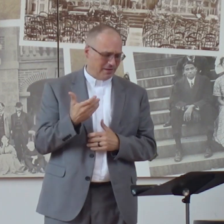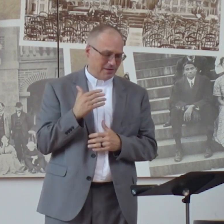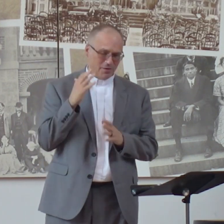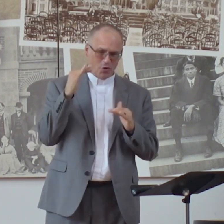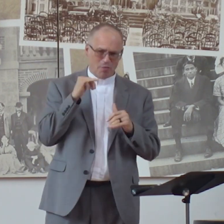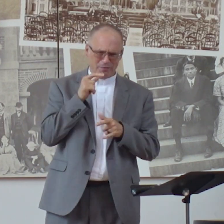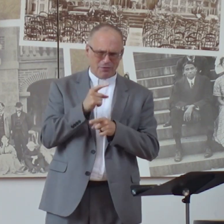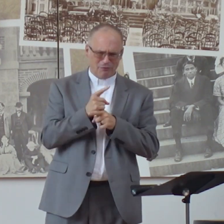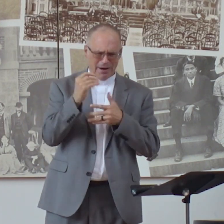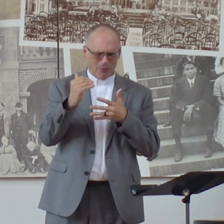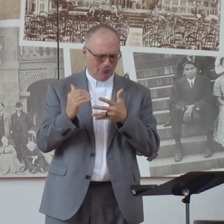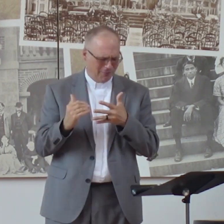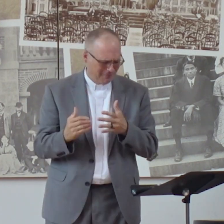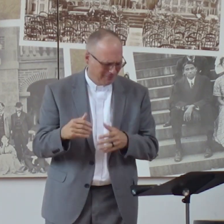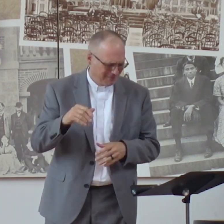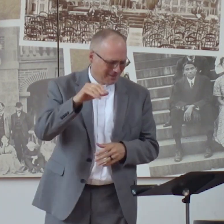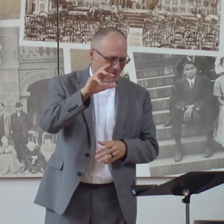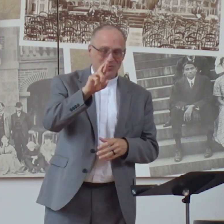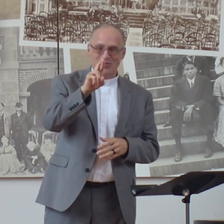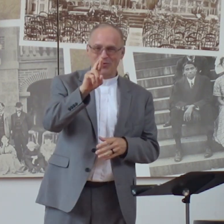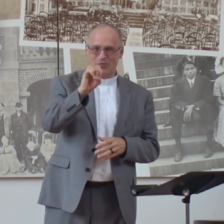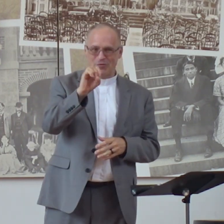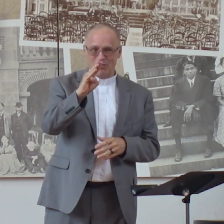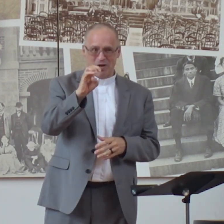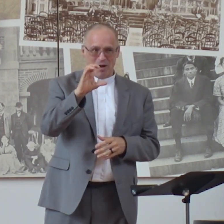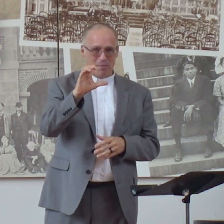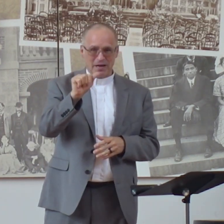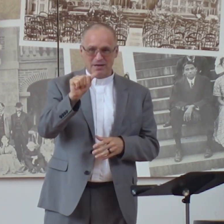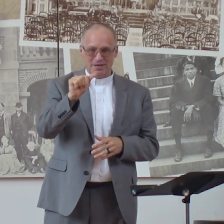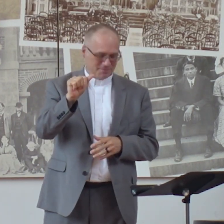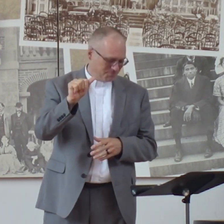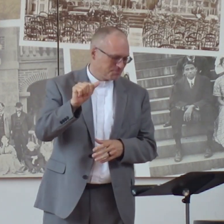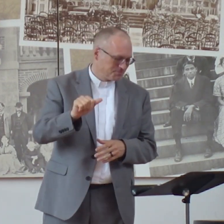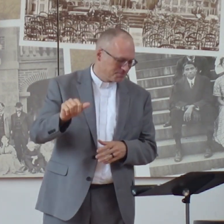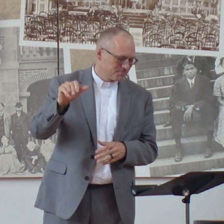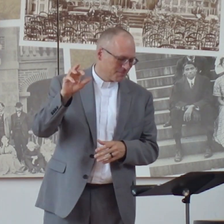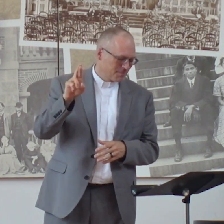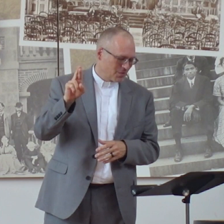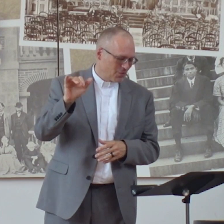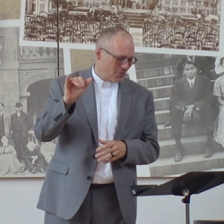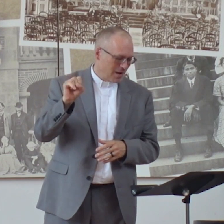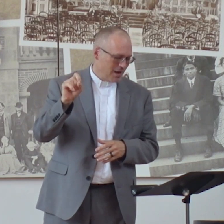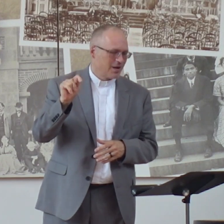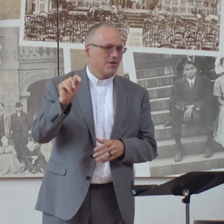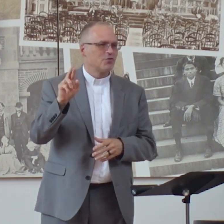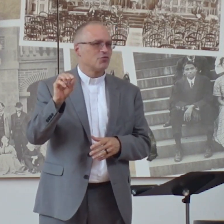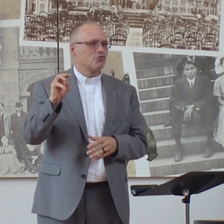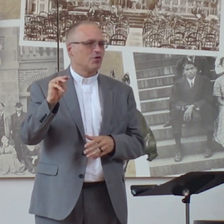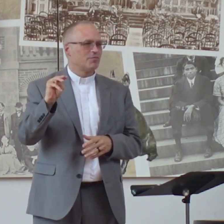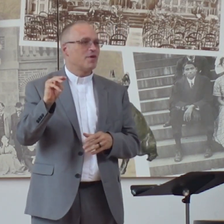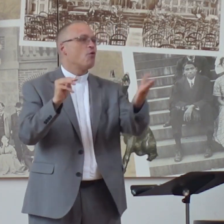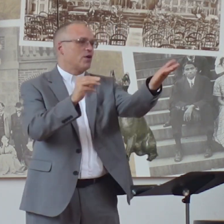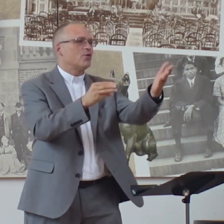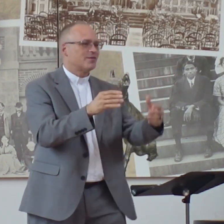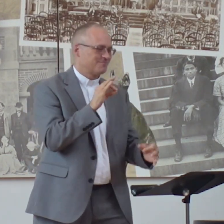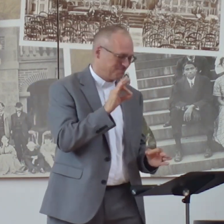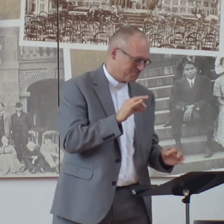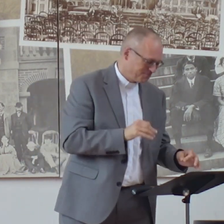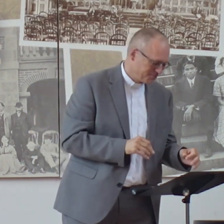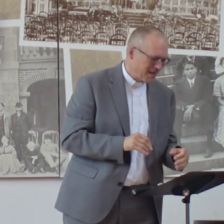Thank you for those words. I'm not sure if I'm in the right order. Regardless, I would like to invite Roberta Rydstrom to the stage now.